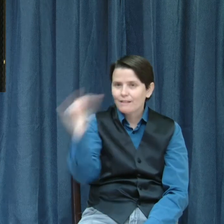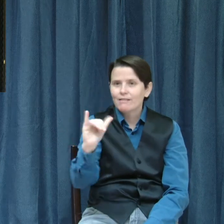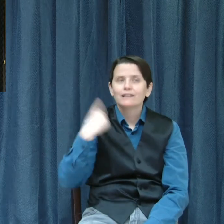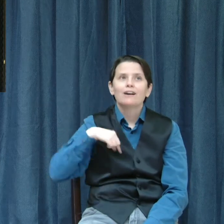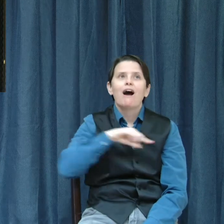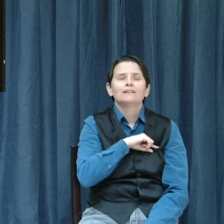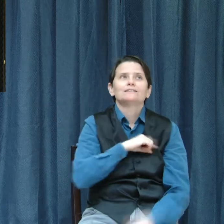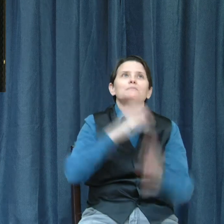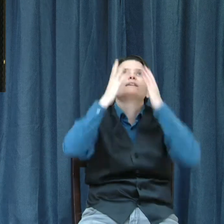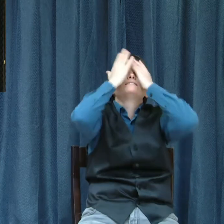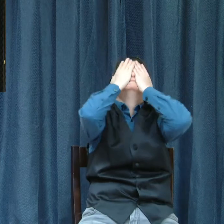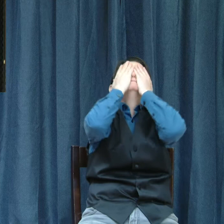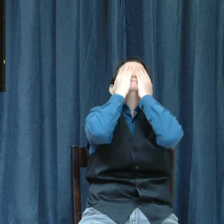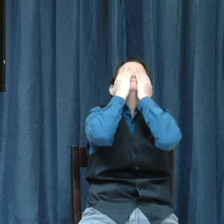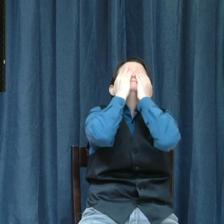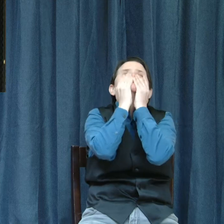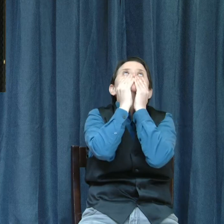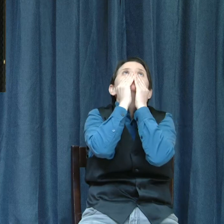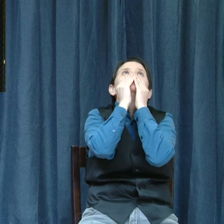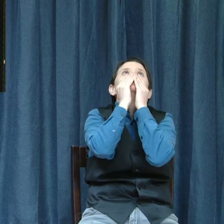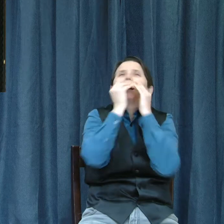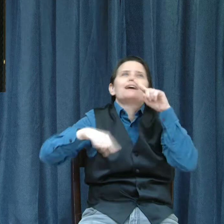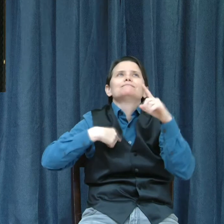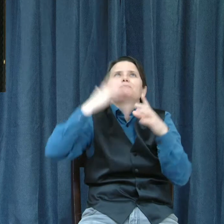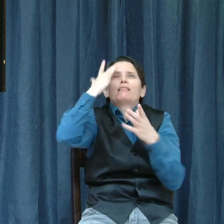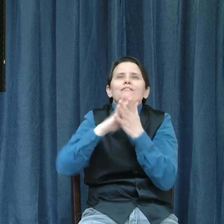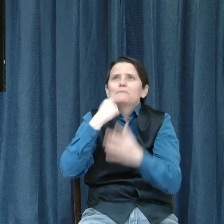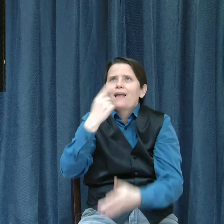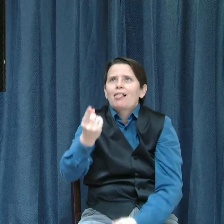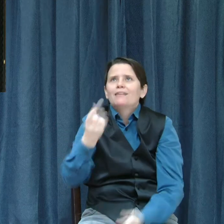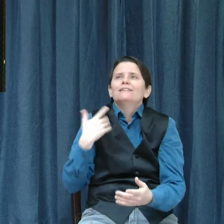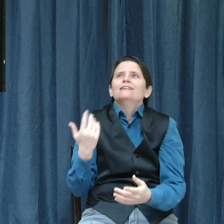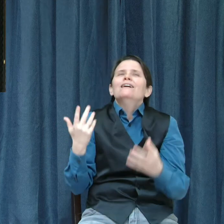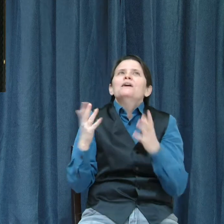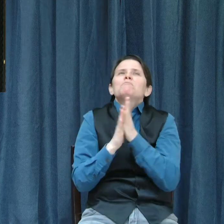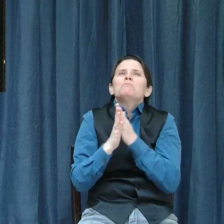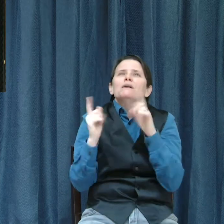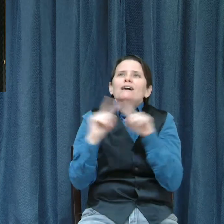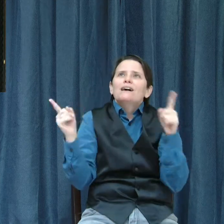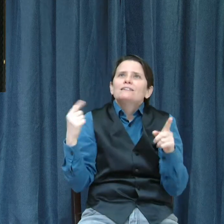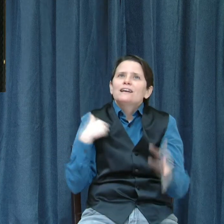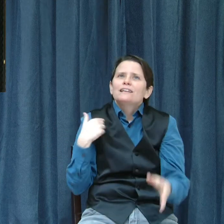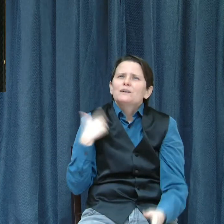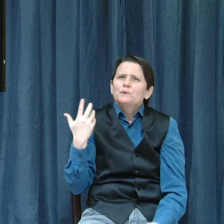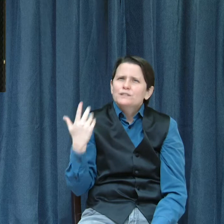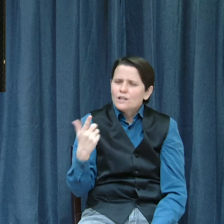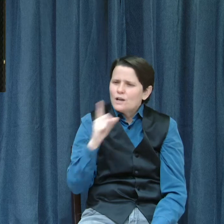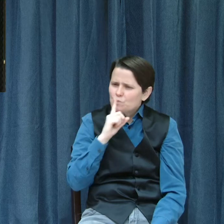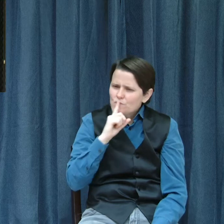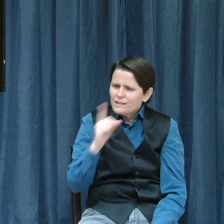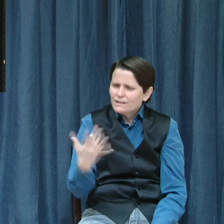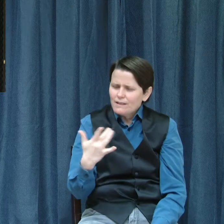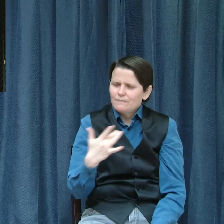gosh, I'm horrified. I can't believe I'm even sharing this now. But it was so, it hit me so deep.